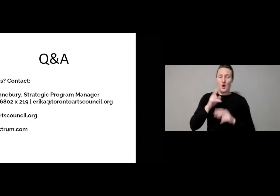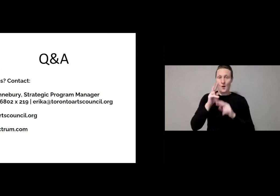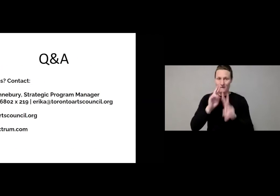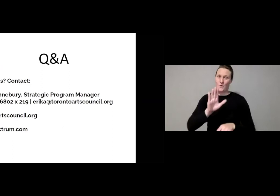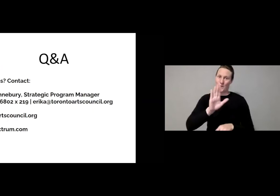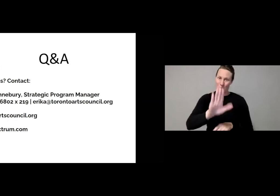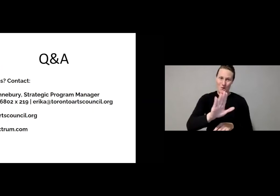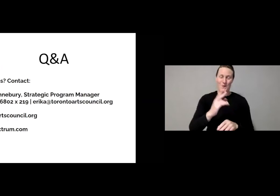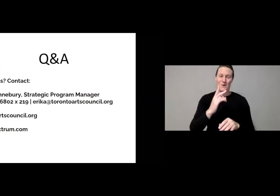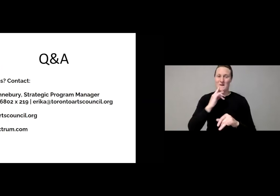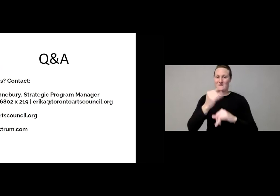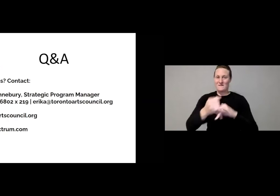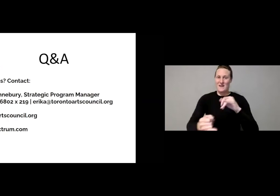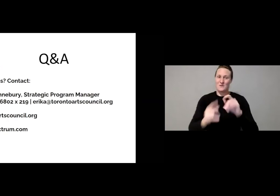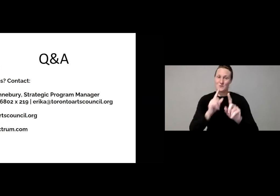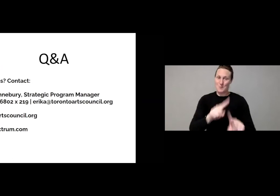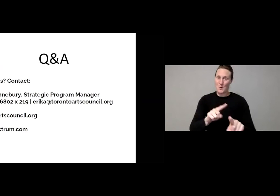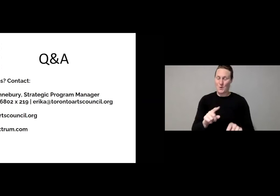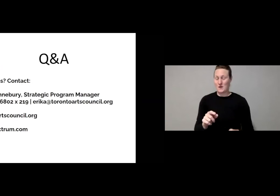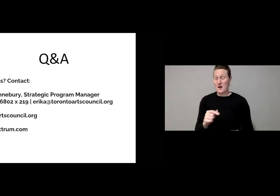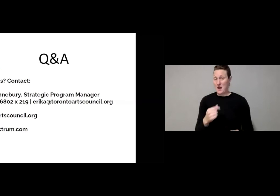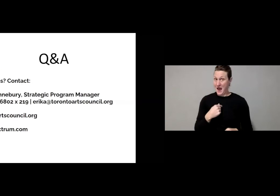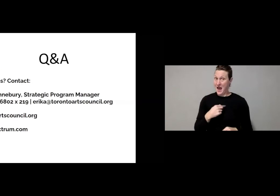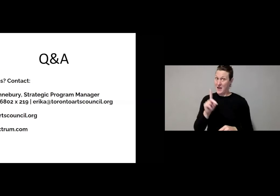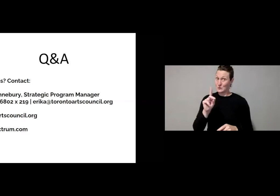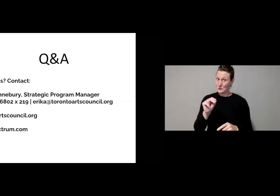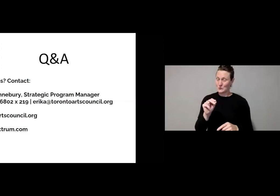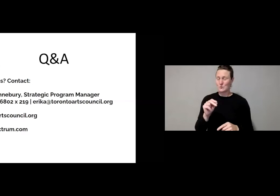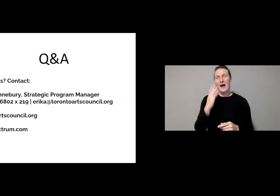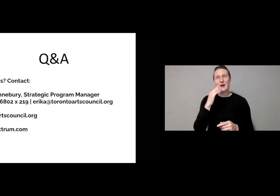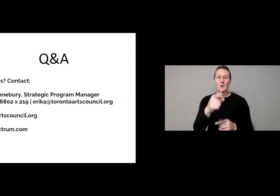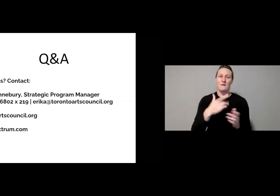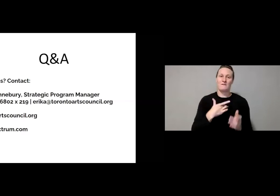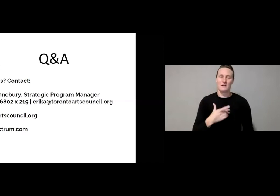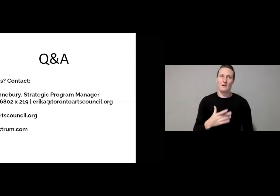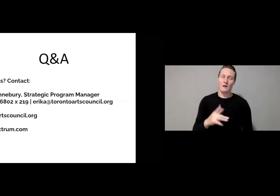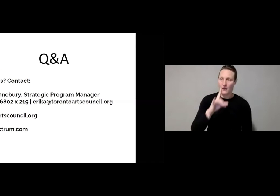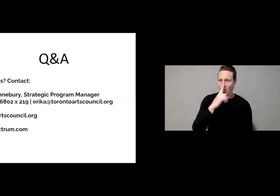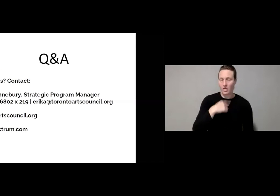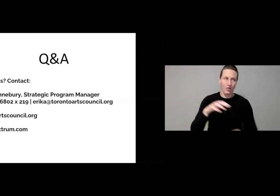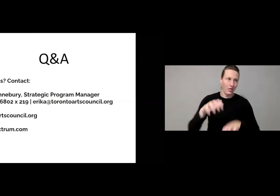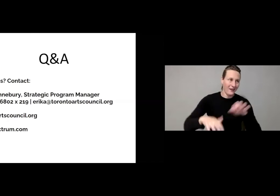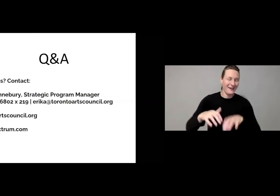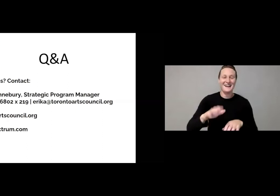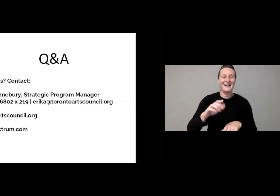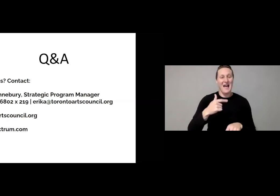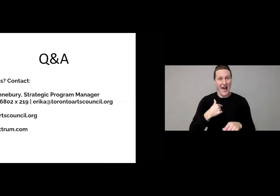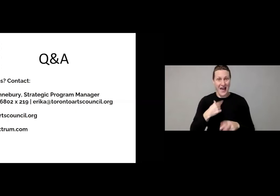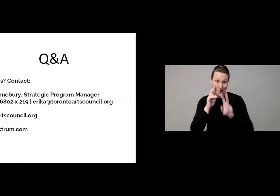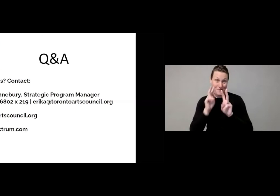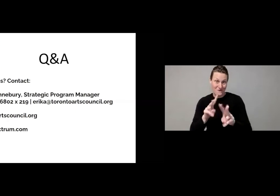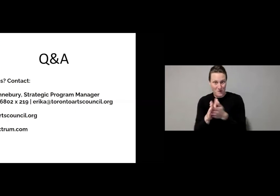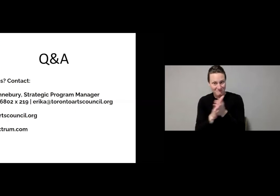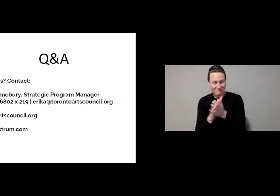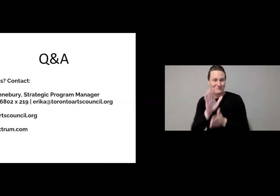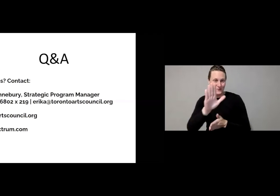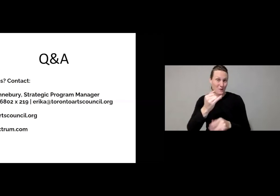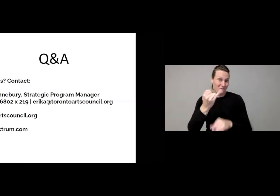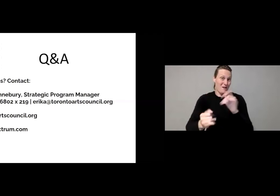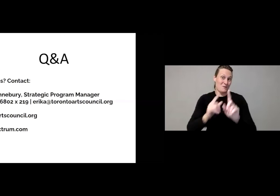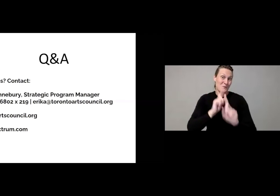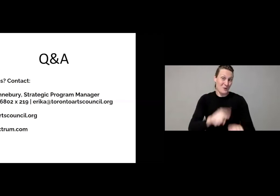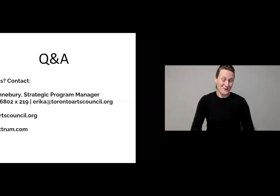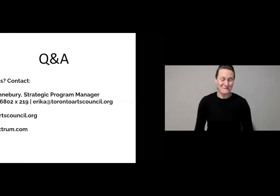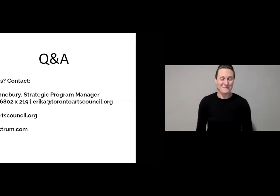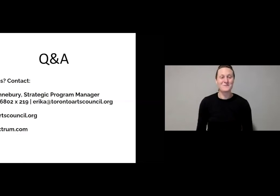you can know that when you're writing that I'm actually enjoying finding out how your project went. So this is my contact